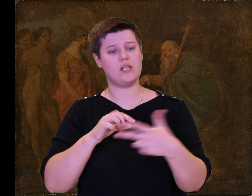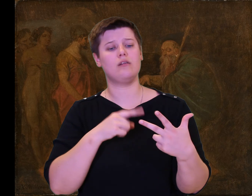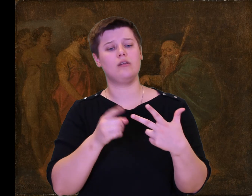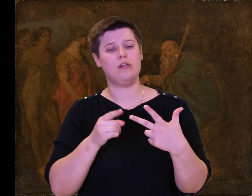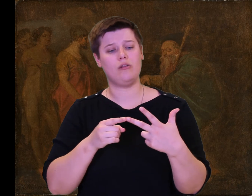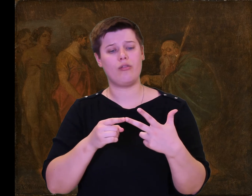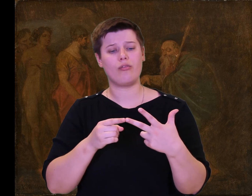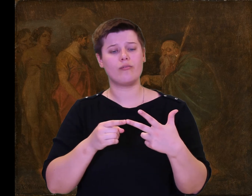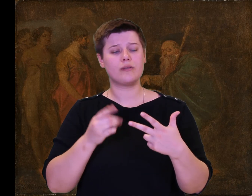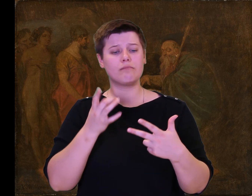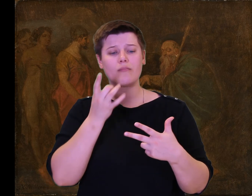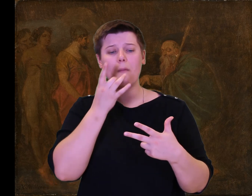Book 12.